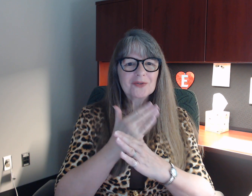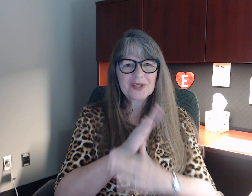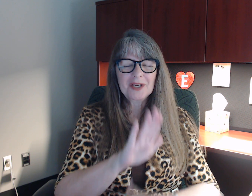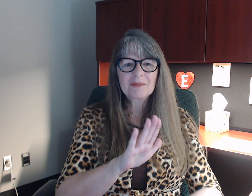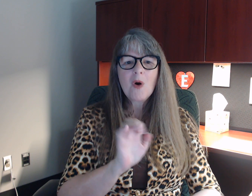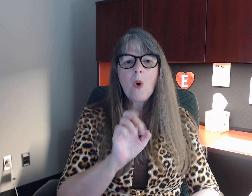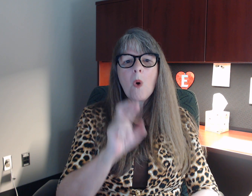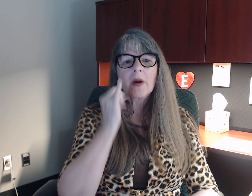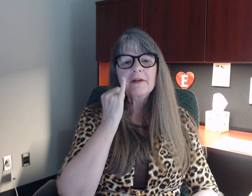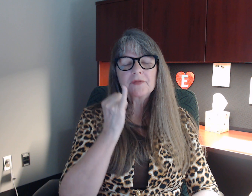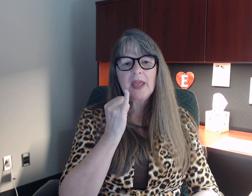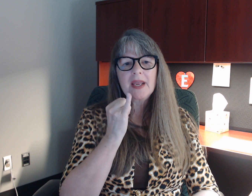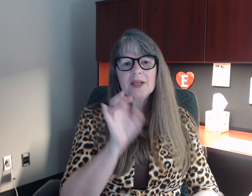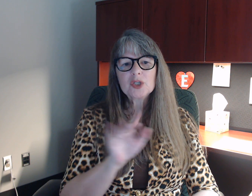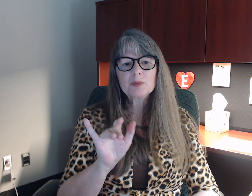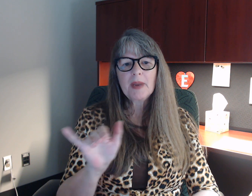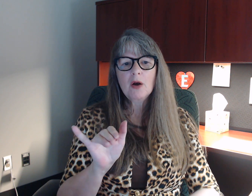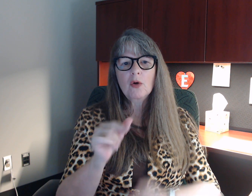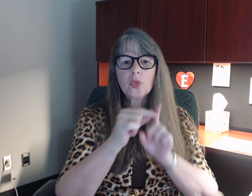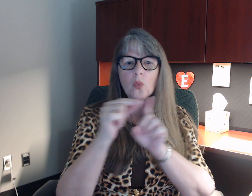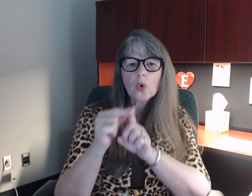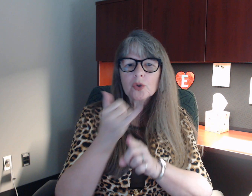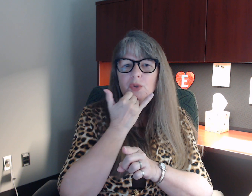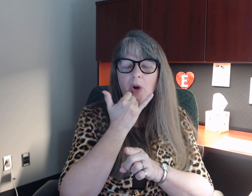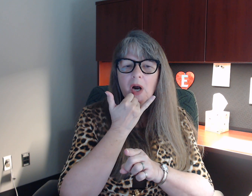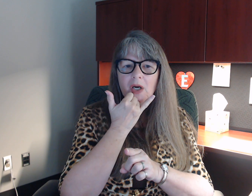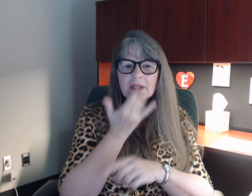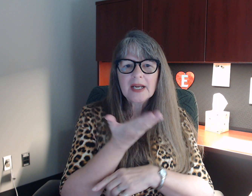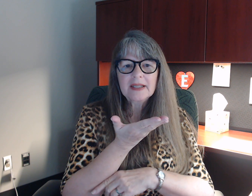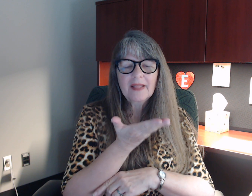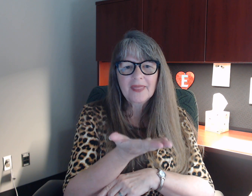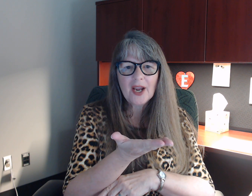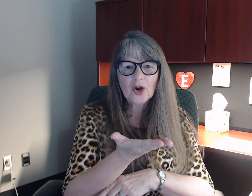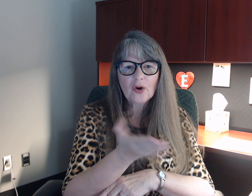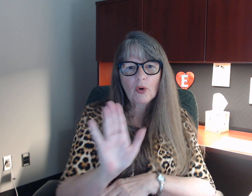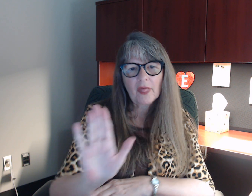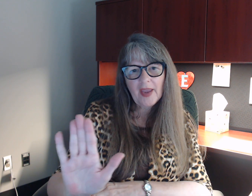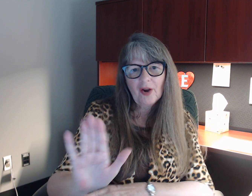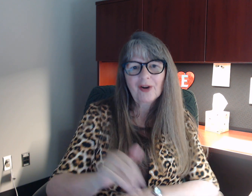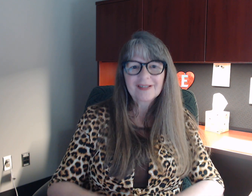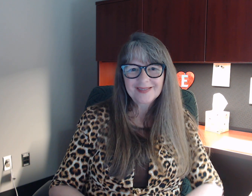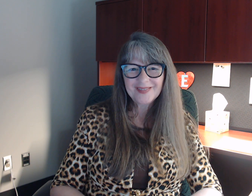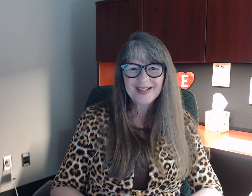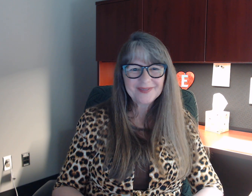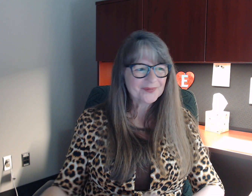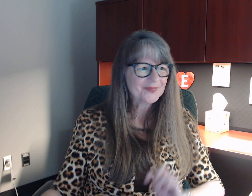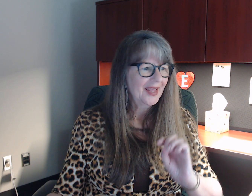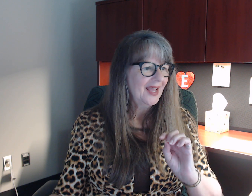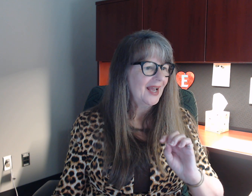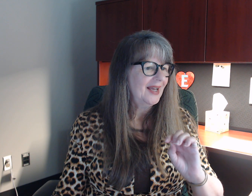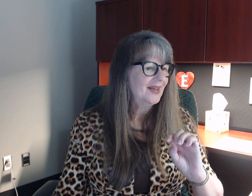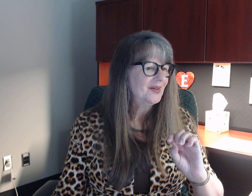them. Or if they spell the words wrong, like there or there, right?